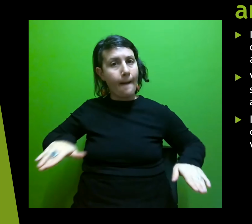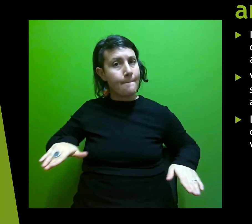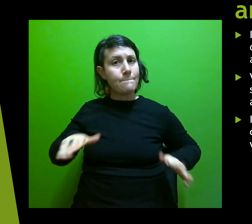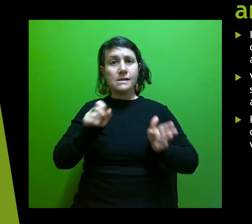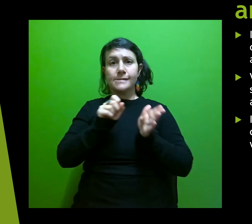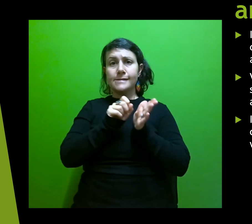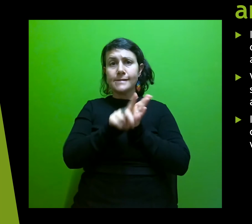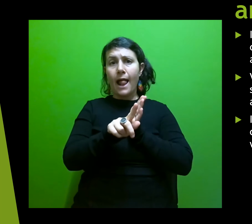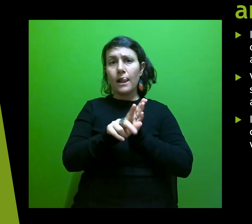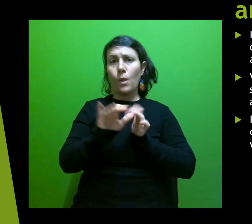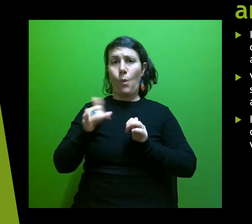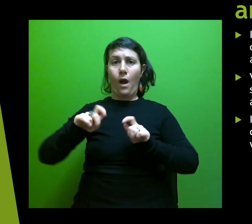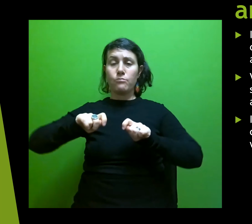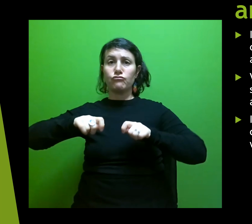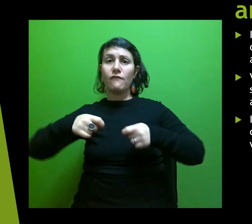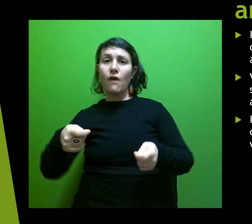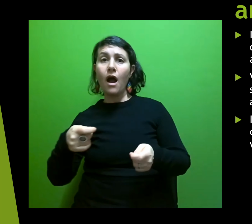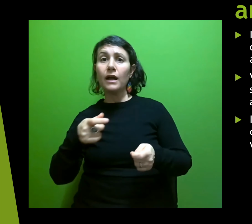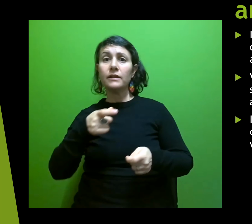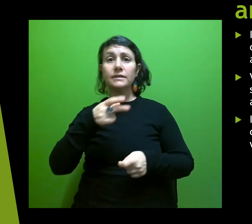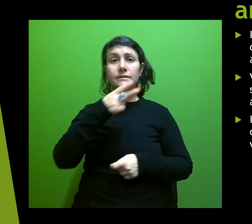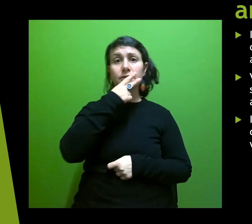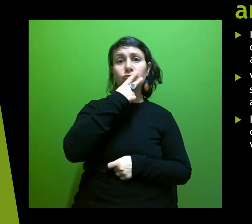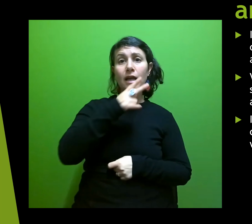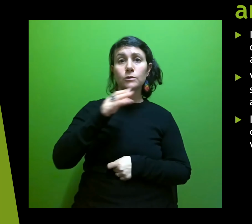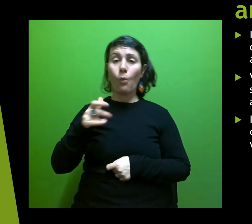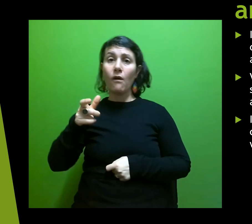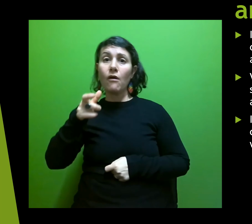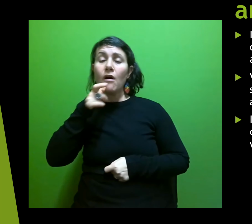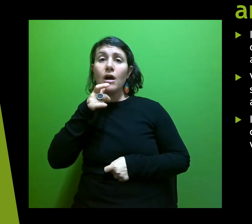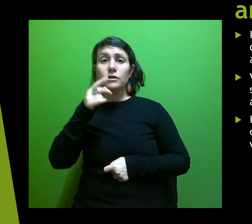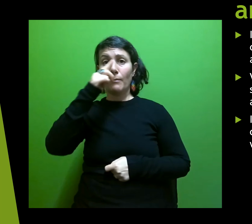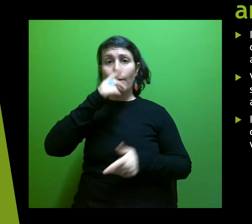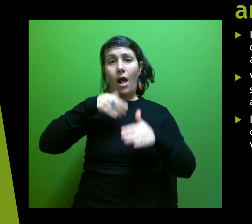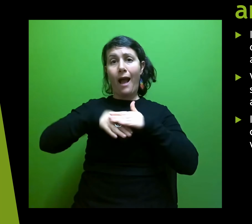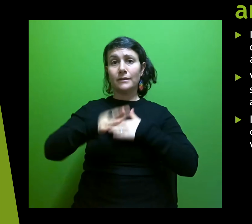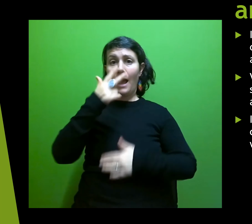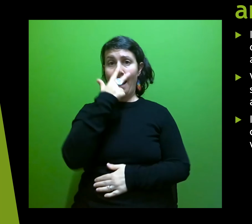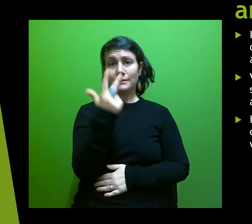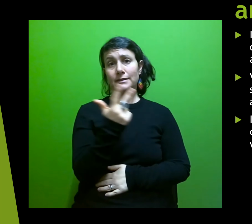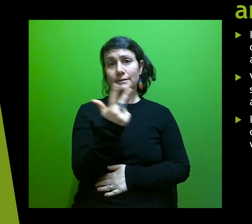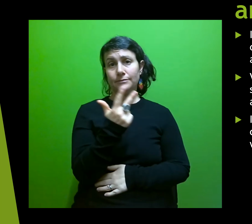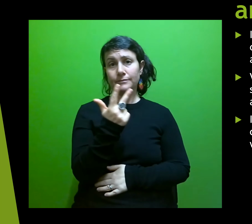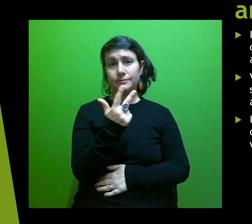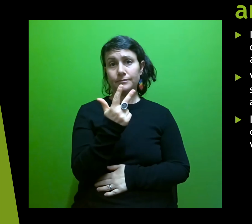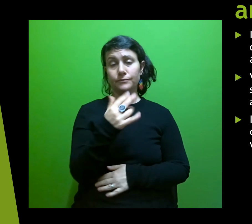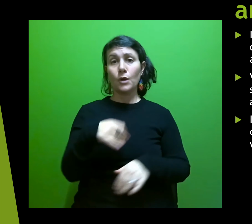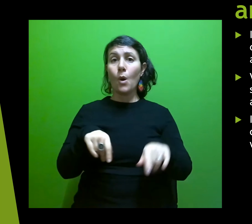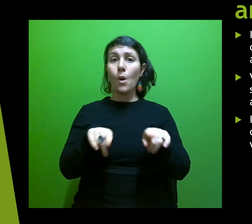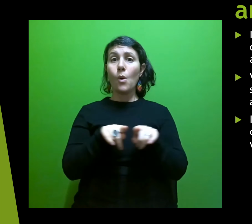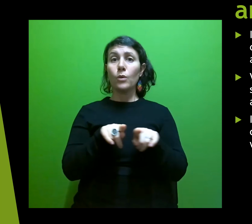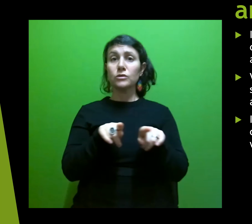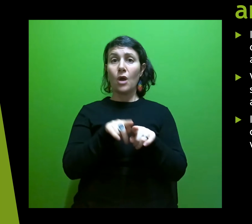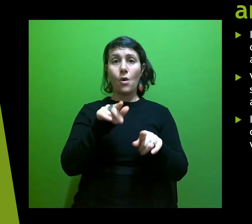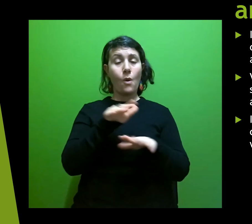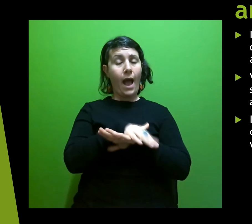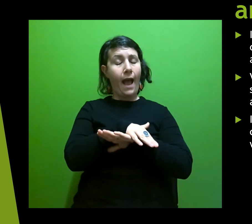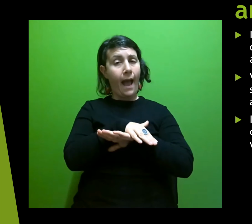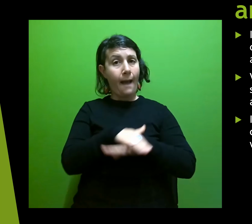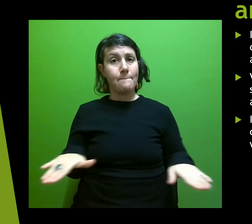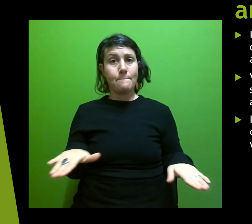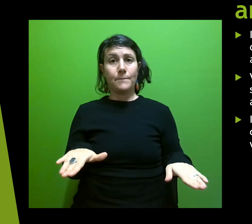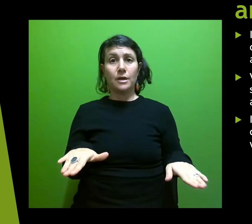cigarettes or vapes to people under the age of 18. It is also illegal for adults in Victoria